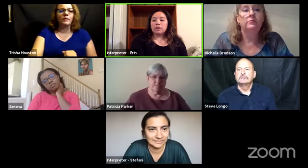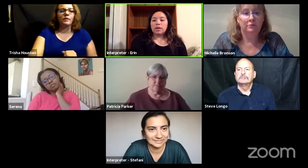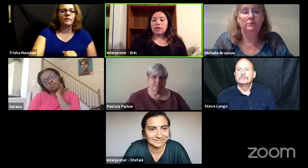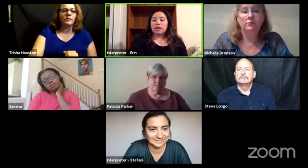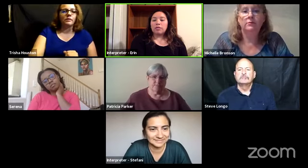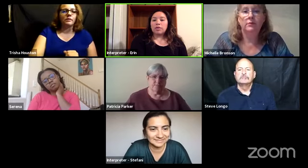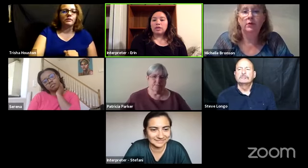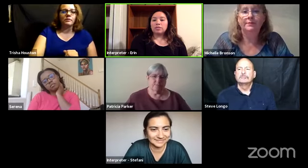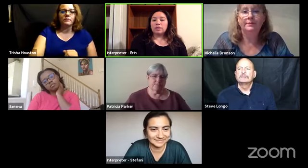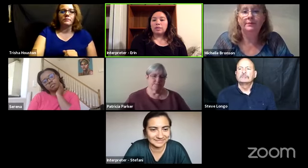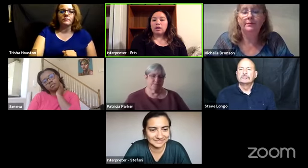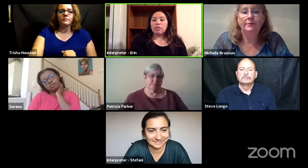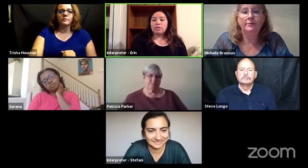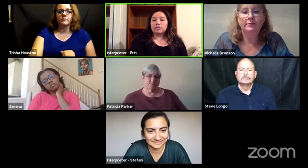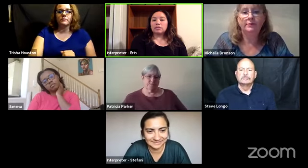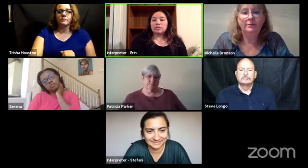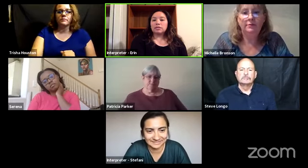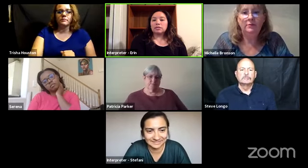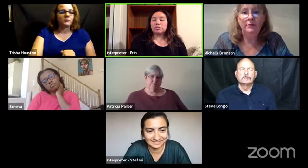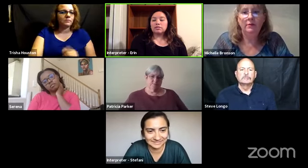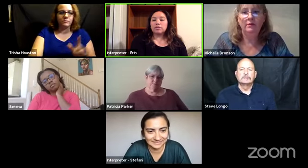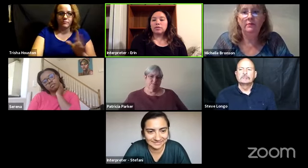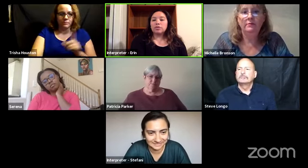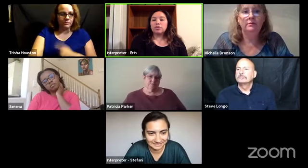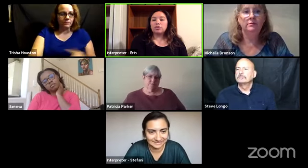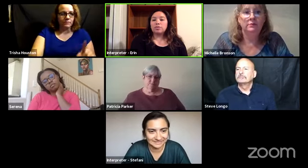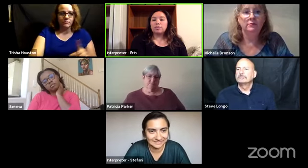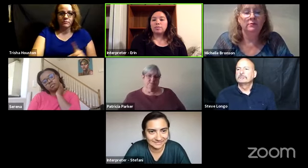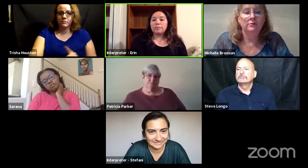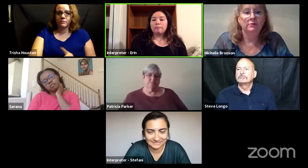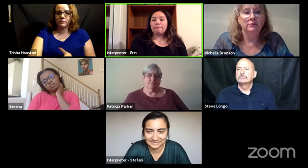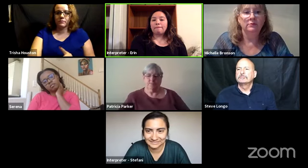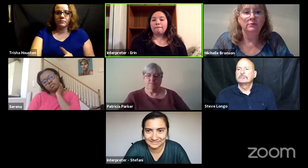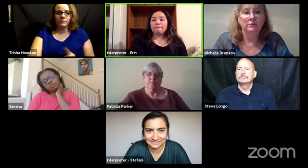Okay, now I'm going into public comments from YouTube.